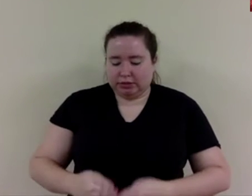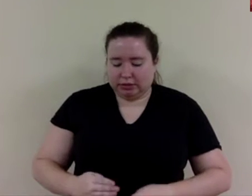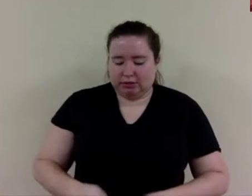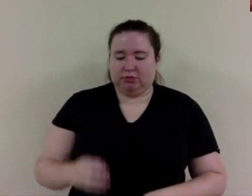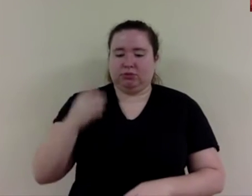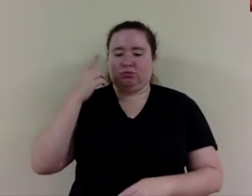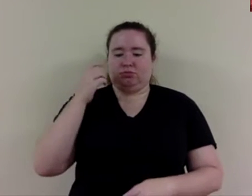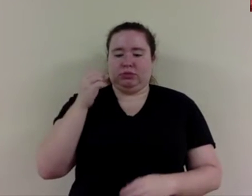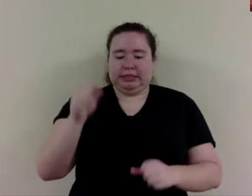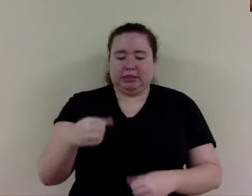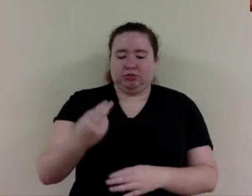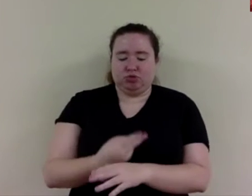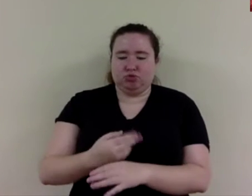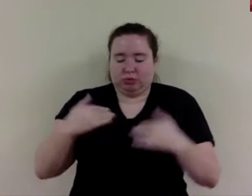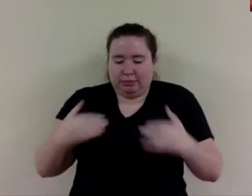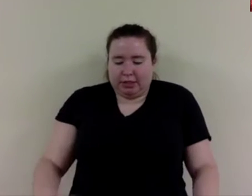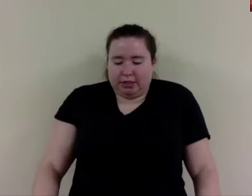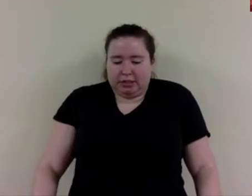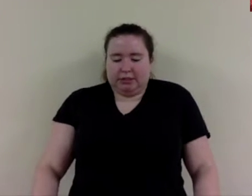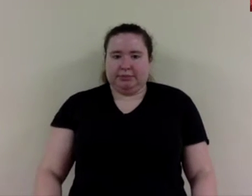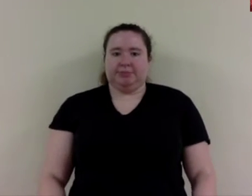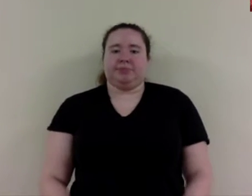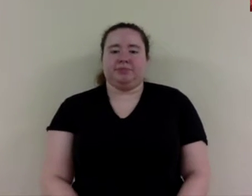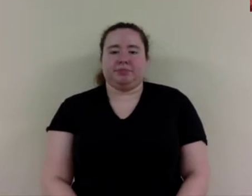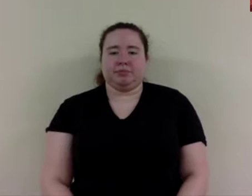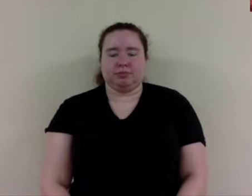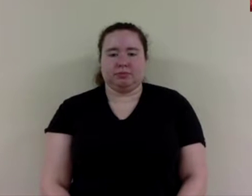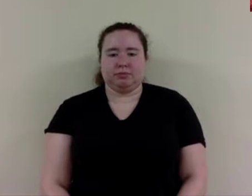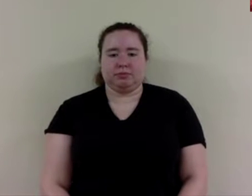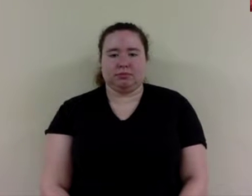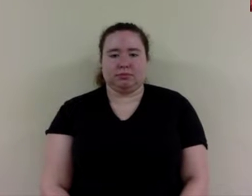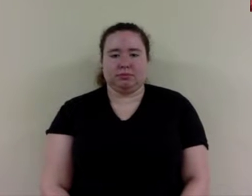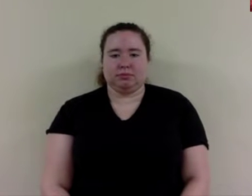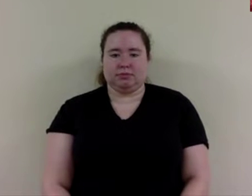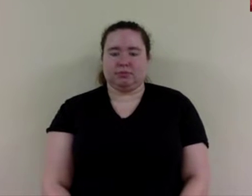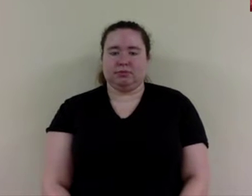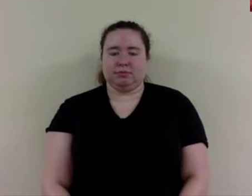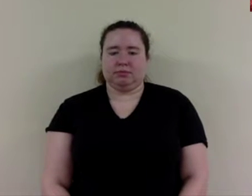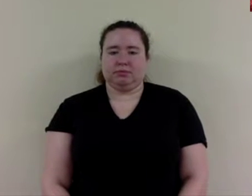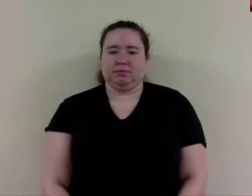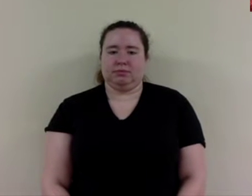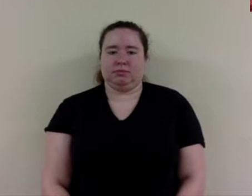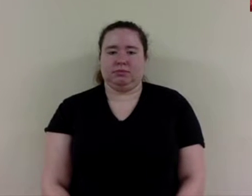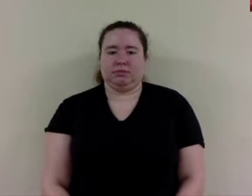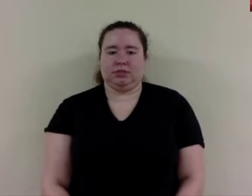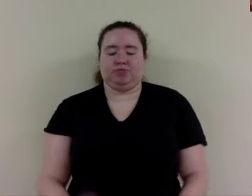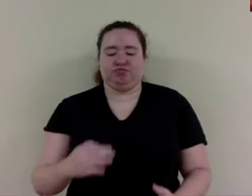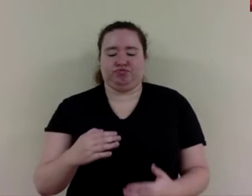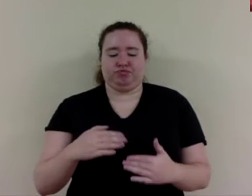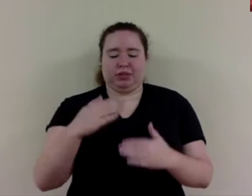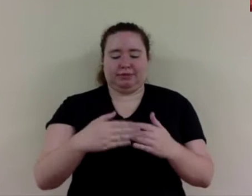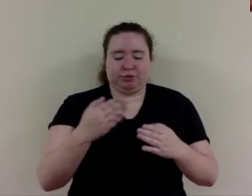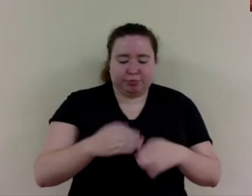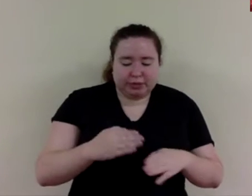will occur in several key areas, and we'll talk about those in a moment. After material enters your body and is broken down,